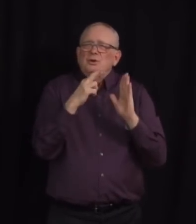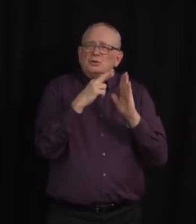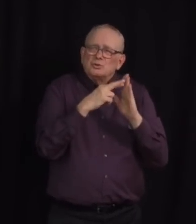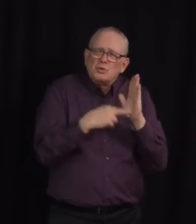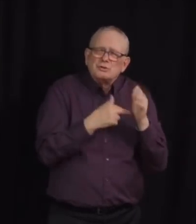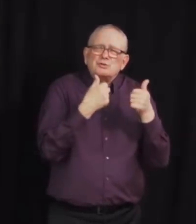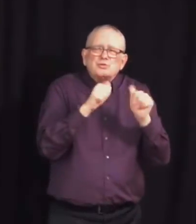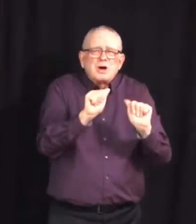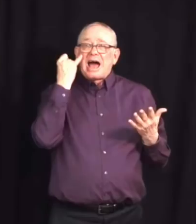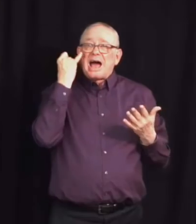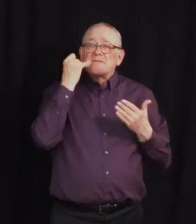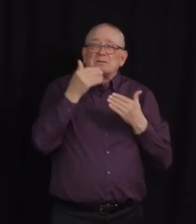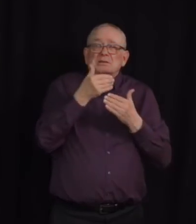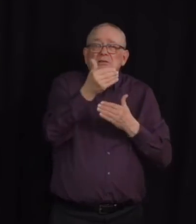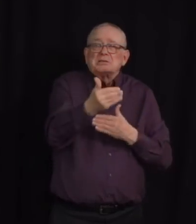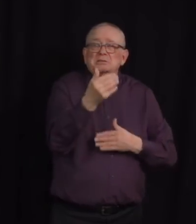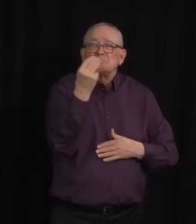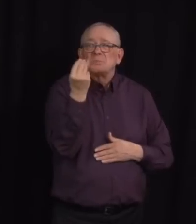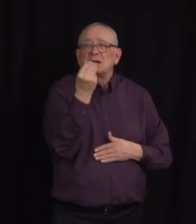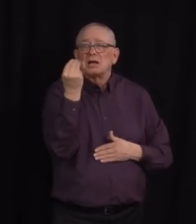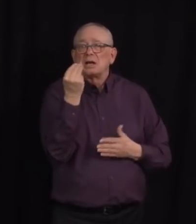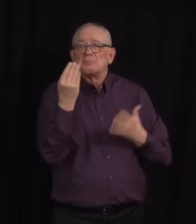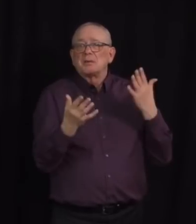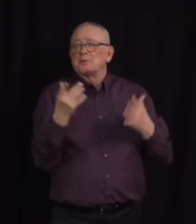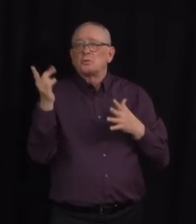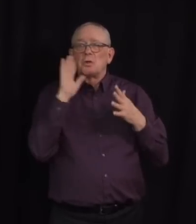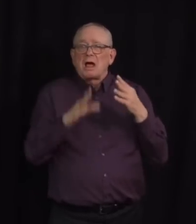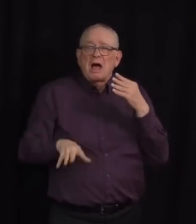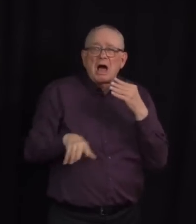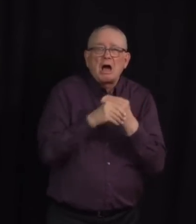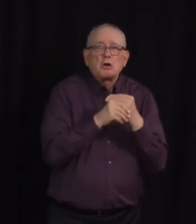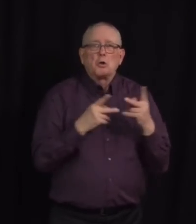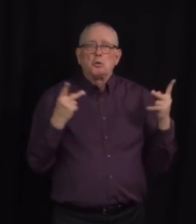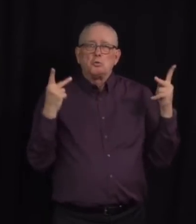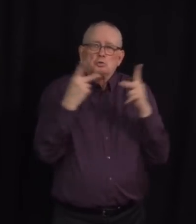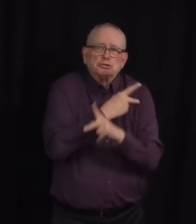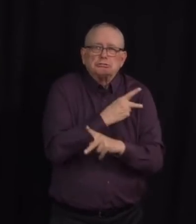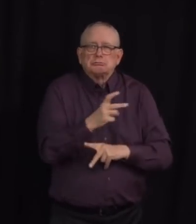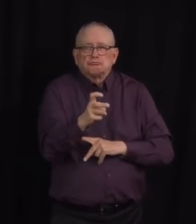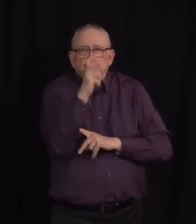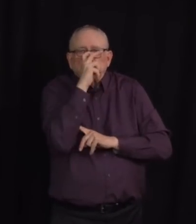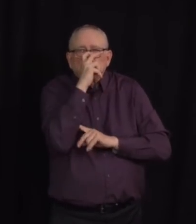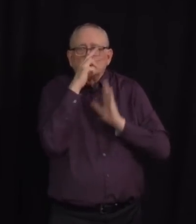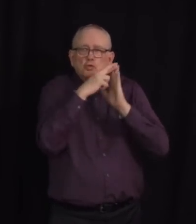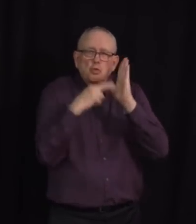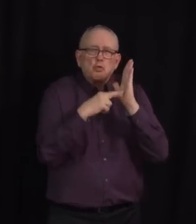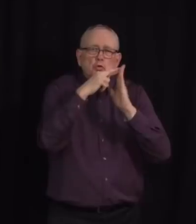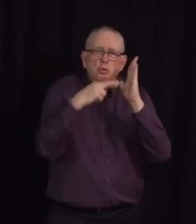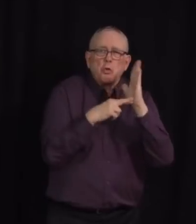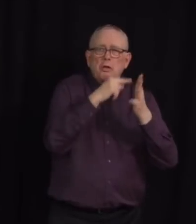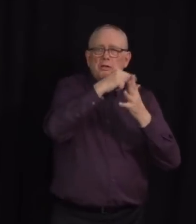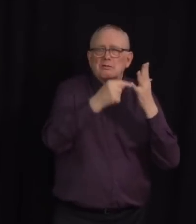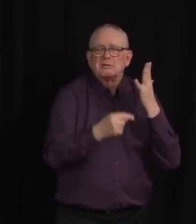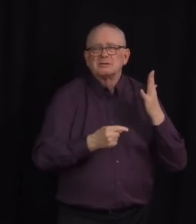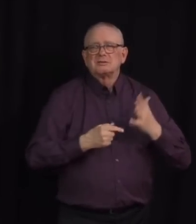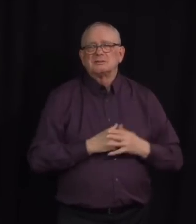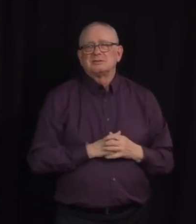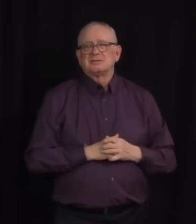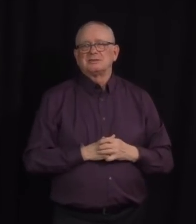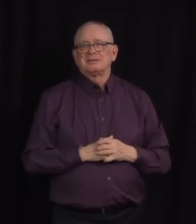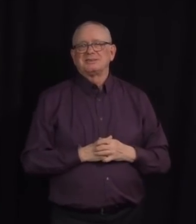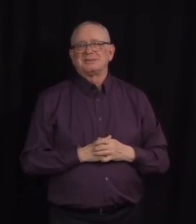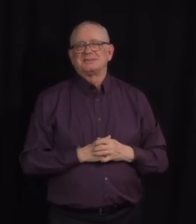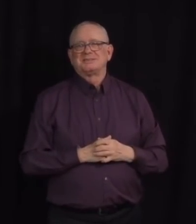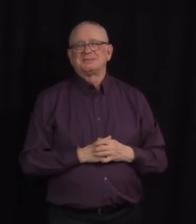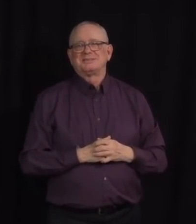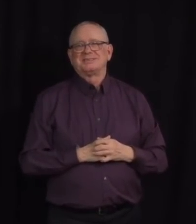in. Operate. What we know is that in other places where variant strains have become dominant, that